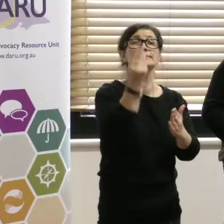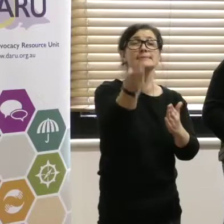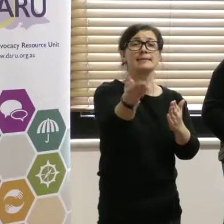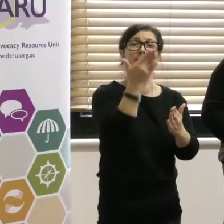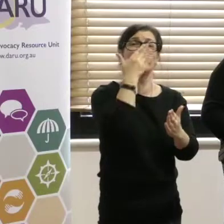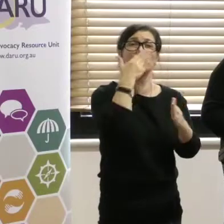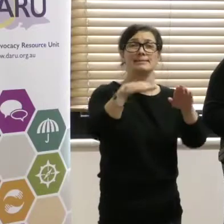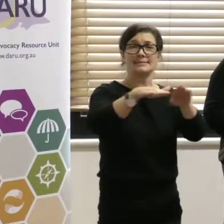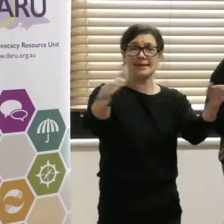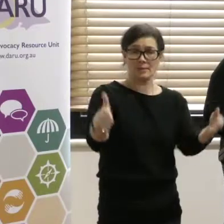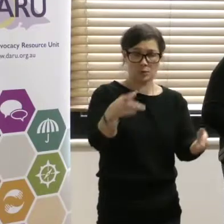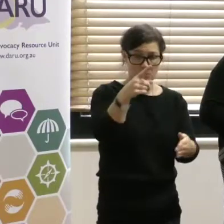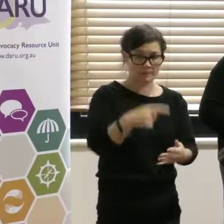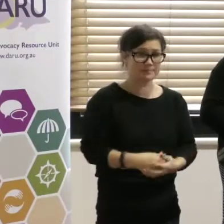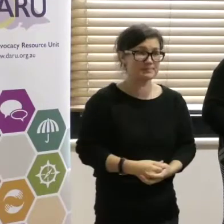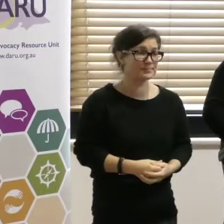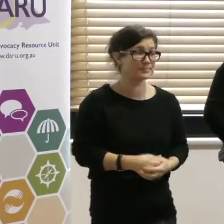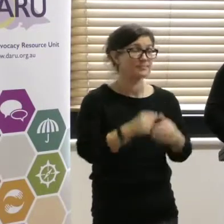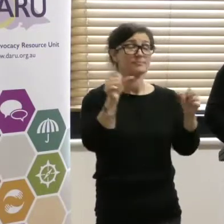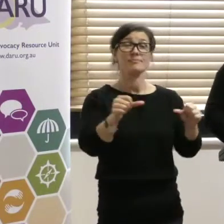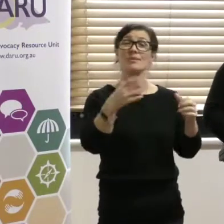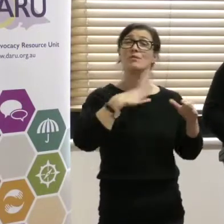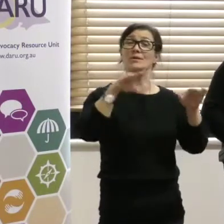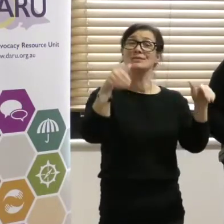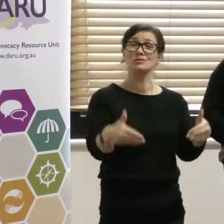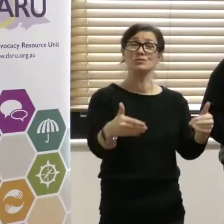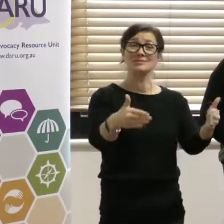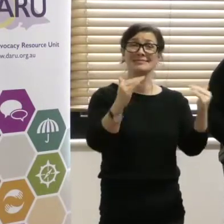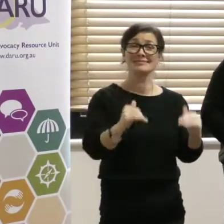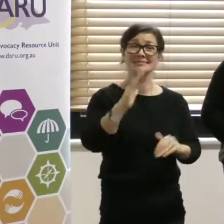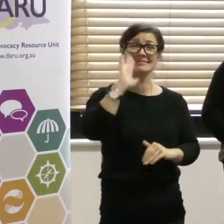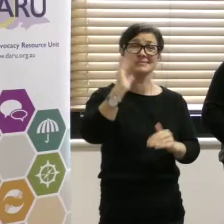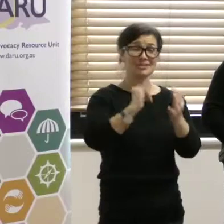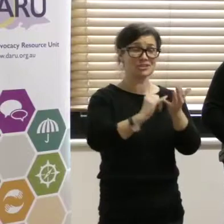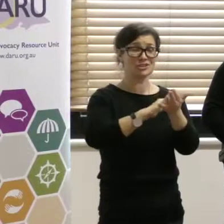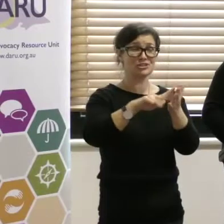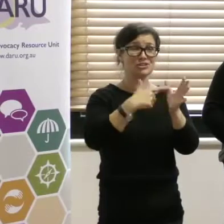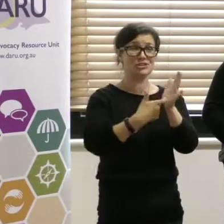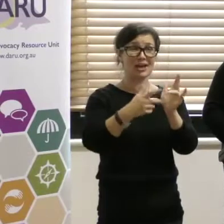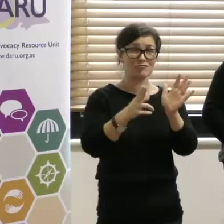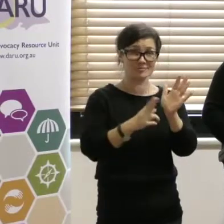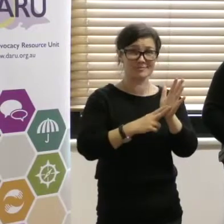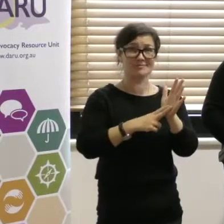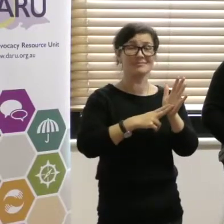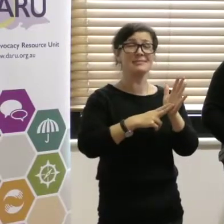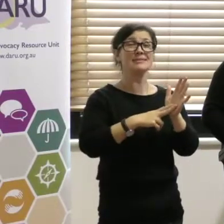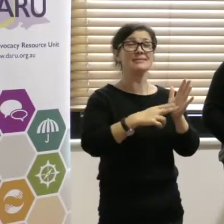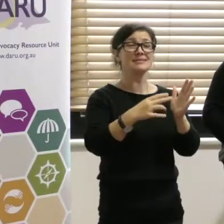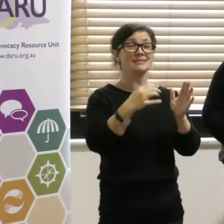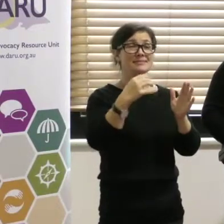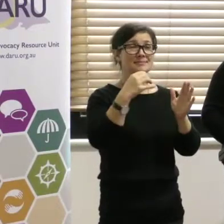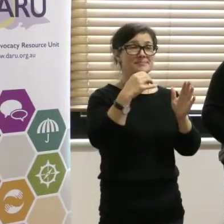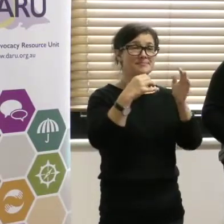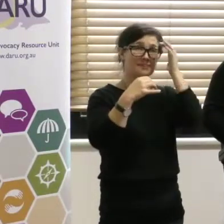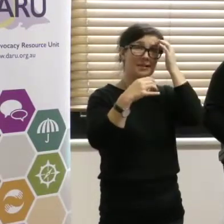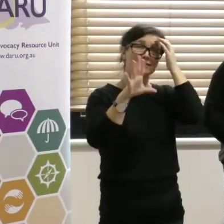So I would like to introduce our next speaker, Sharon Kutrali, the Medical Decision Support Officer from